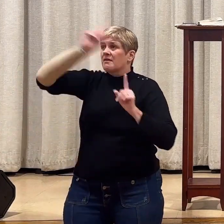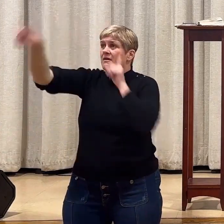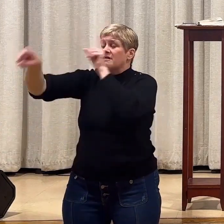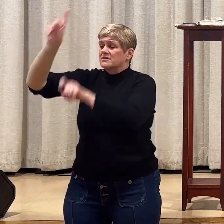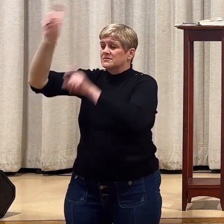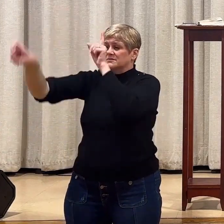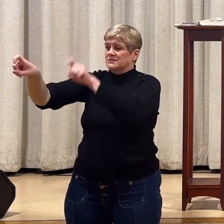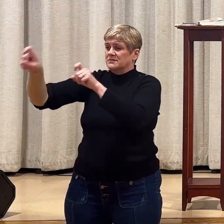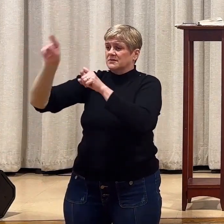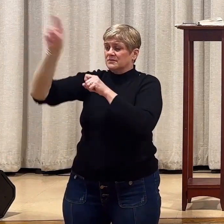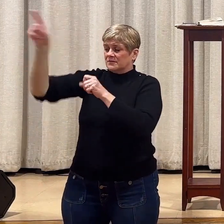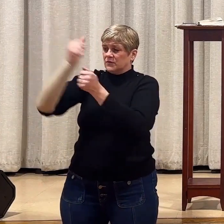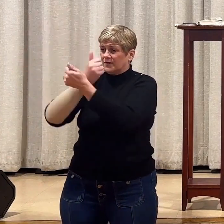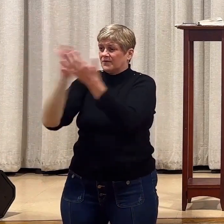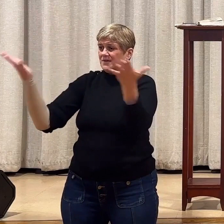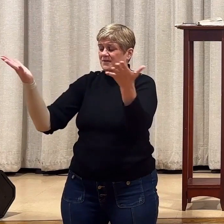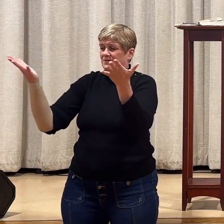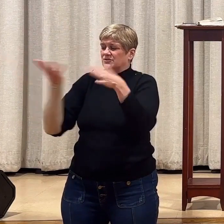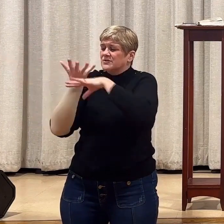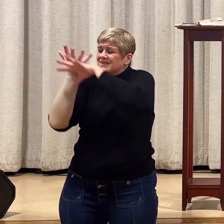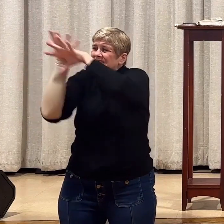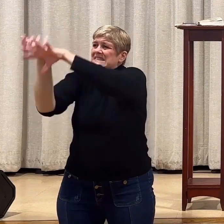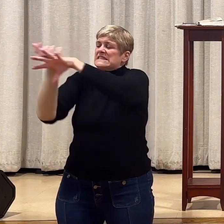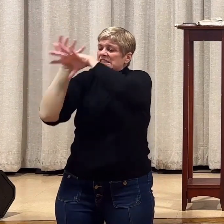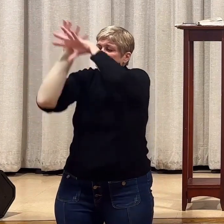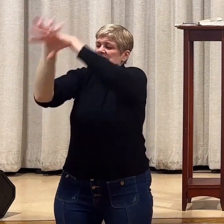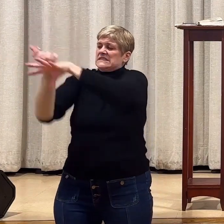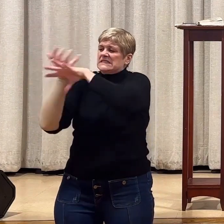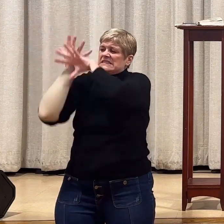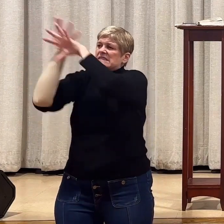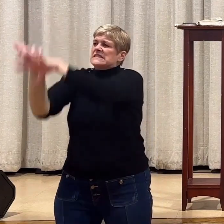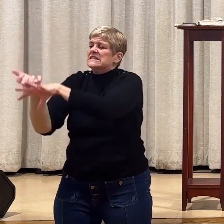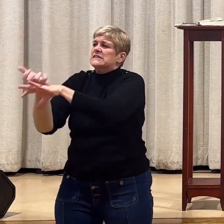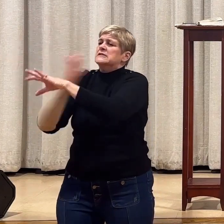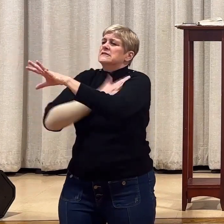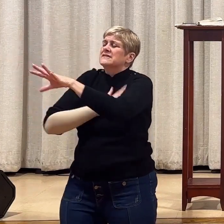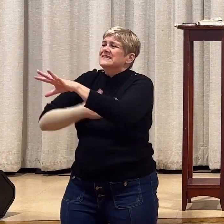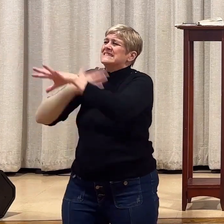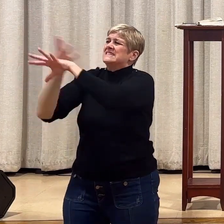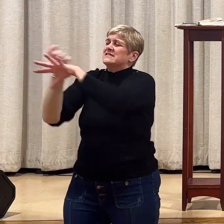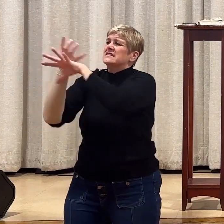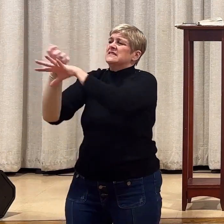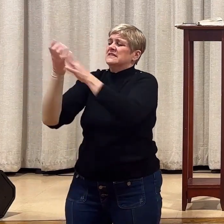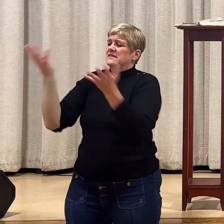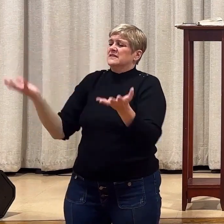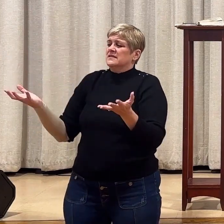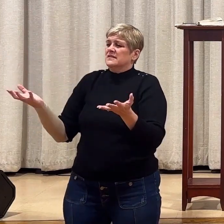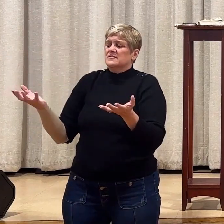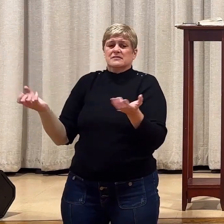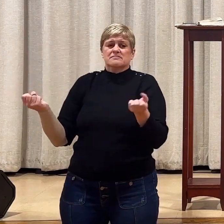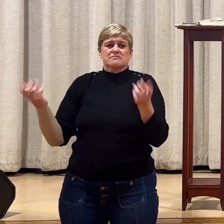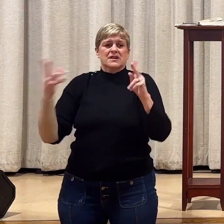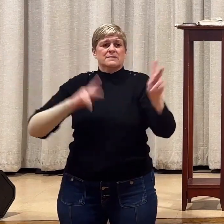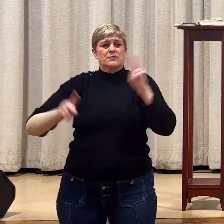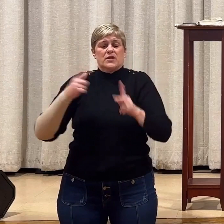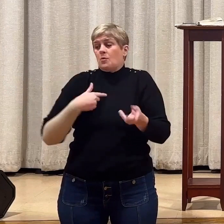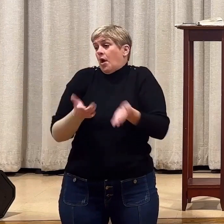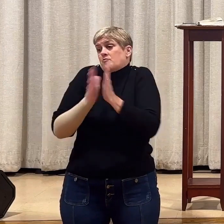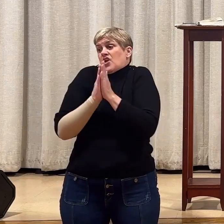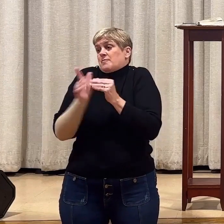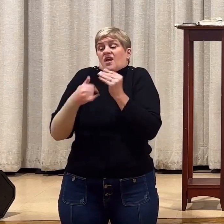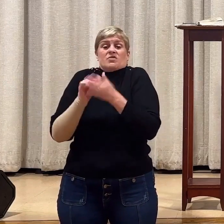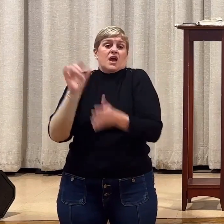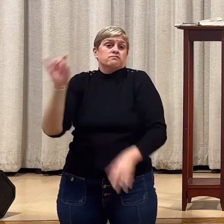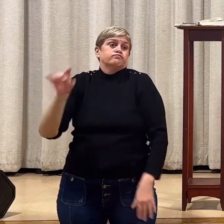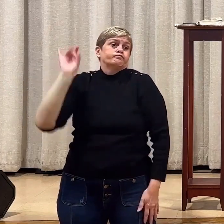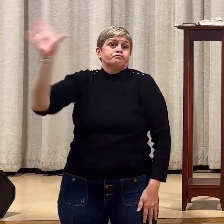word petition means to plead, to beg, to beseech. And so I think a lot of us are like, yeah, well, I prayed about it, but I don't